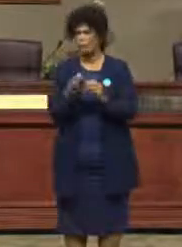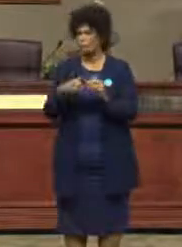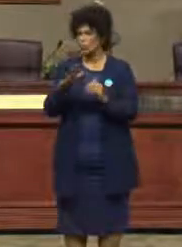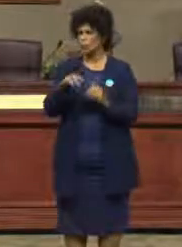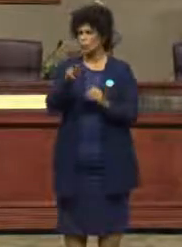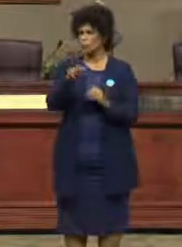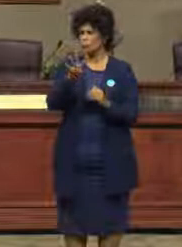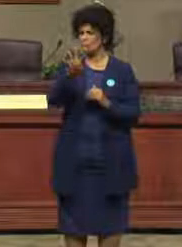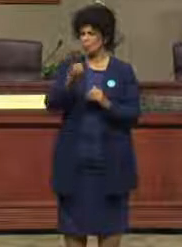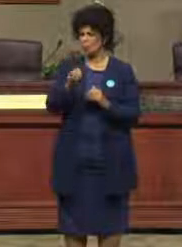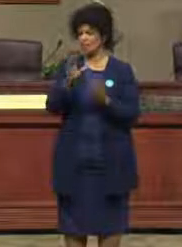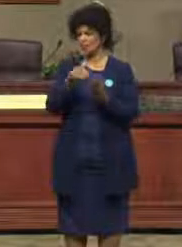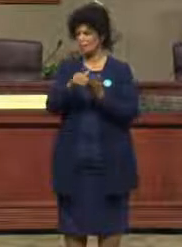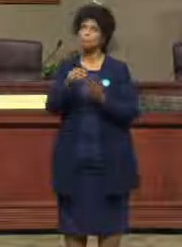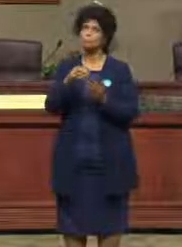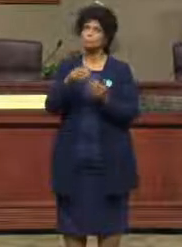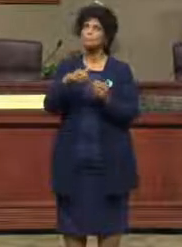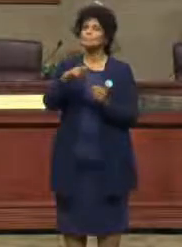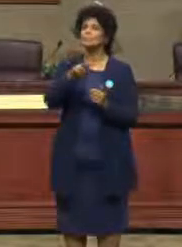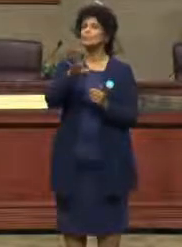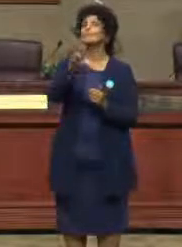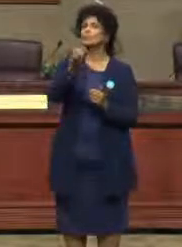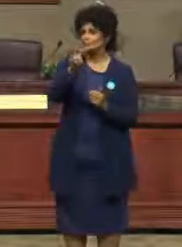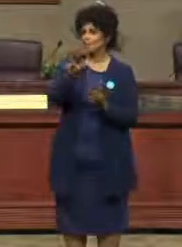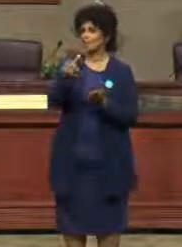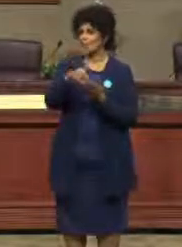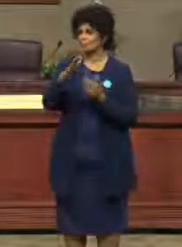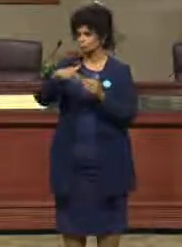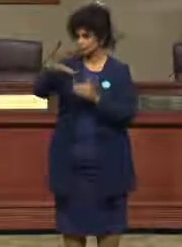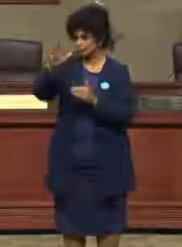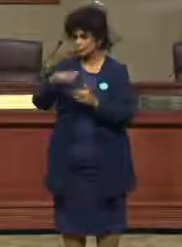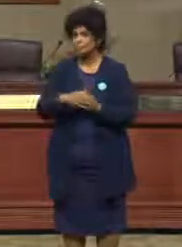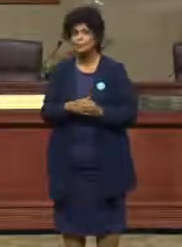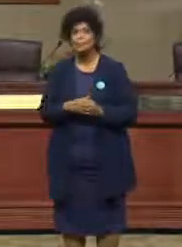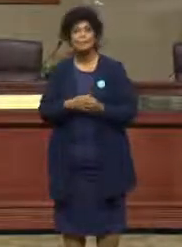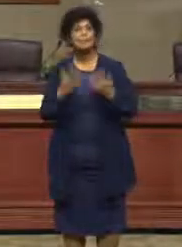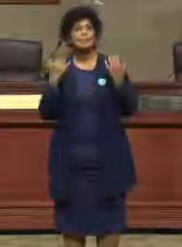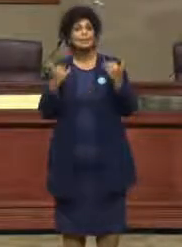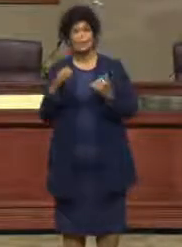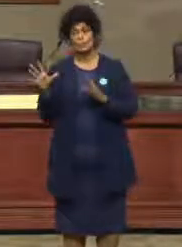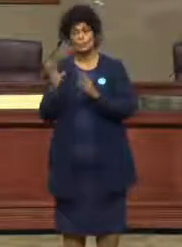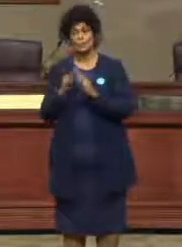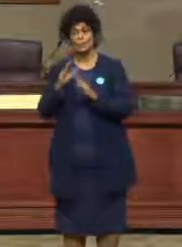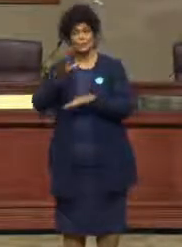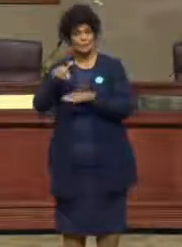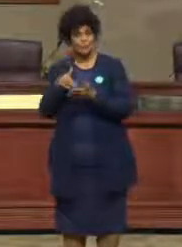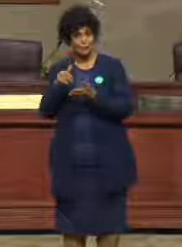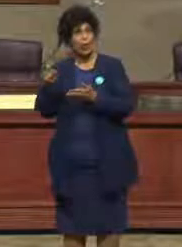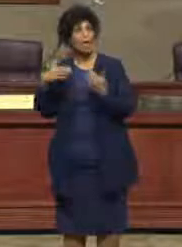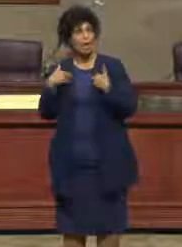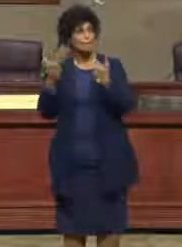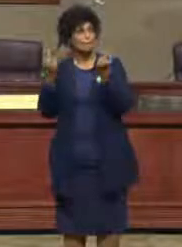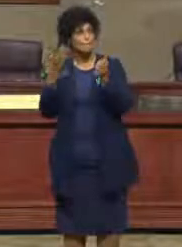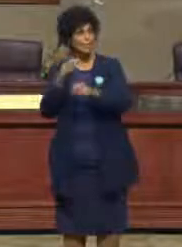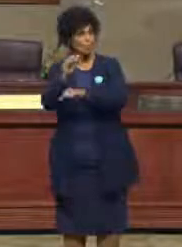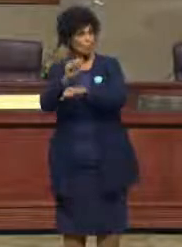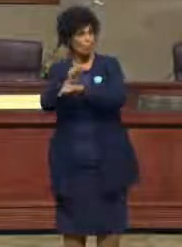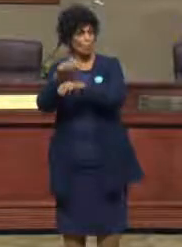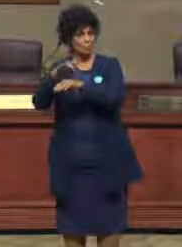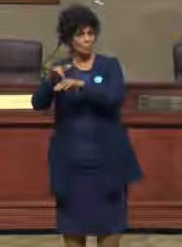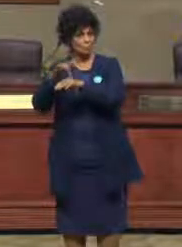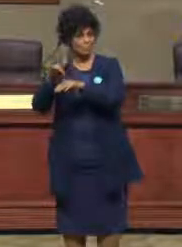254,390 doses. Currently, the Convention Center has plenty of appointments that remain open. So if anyone in